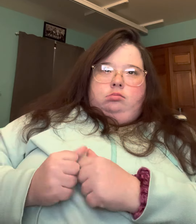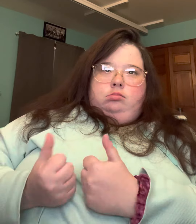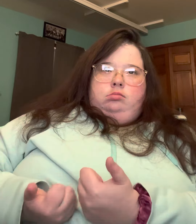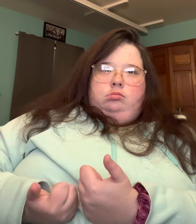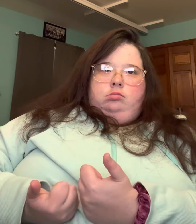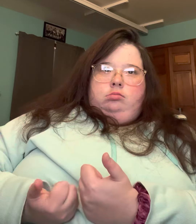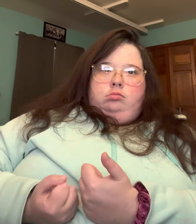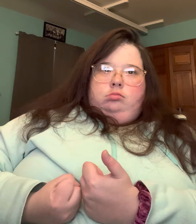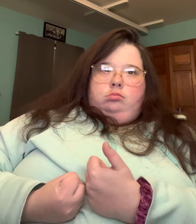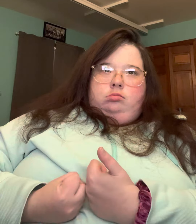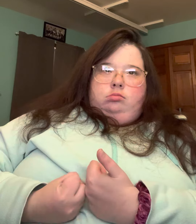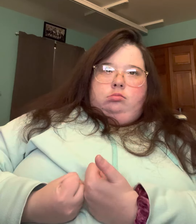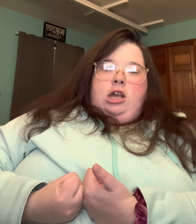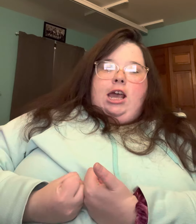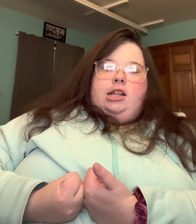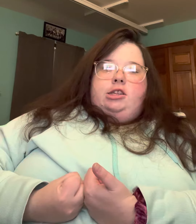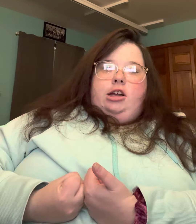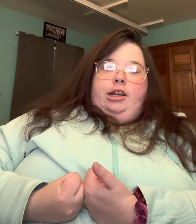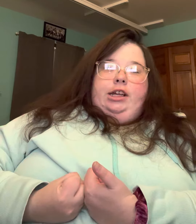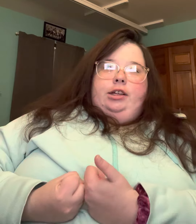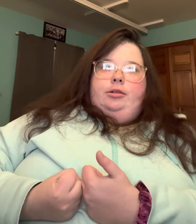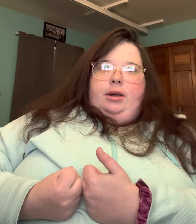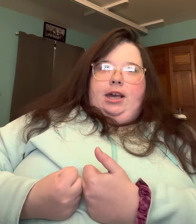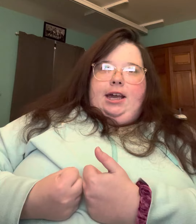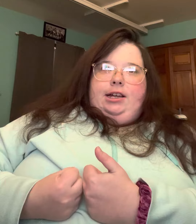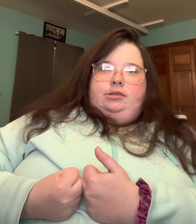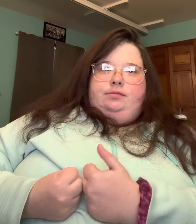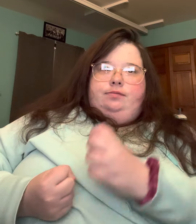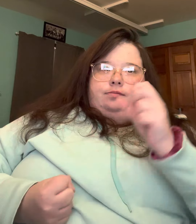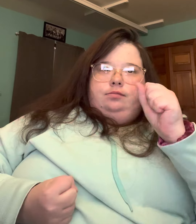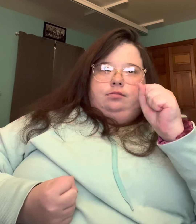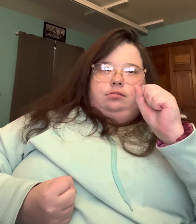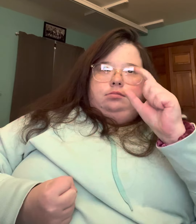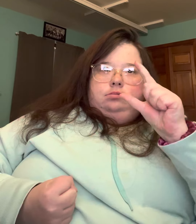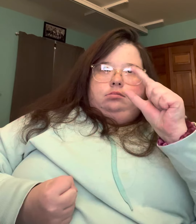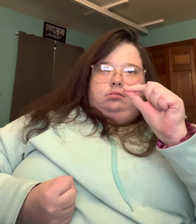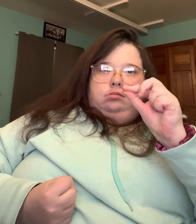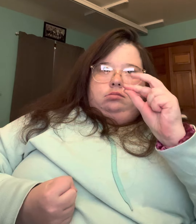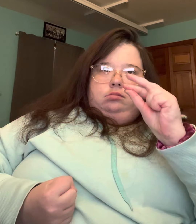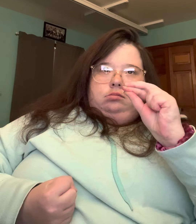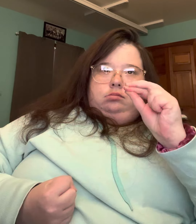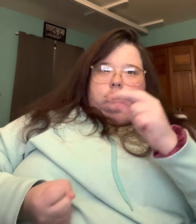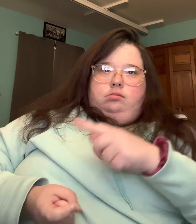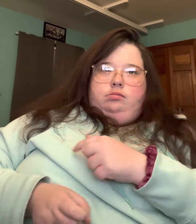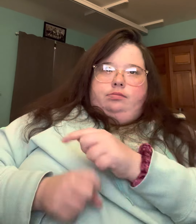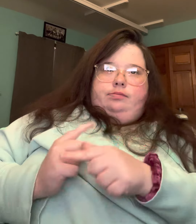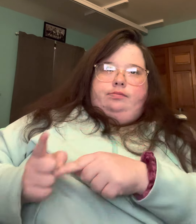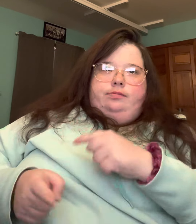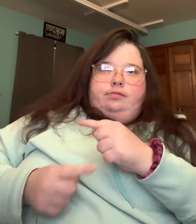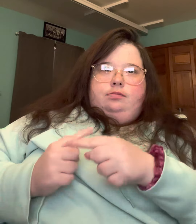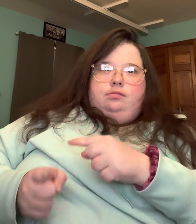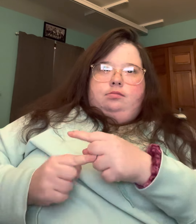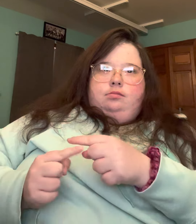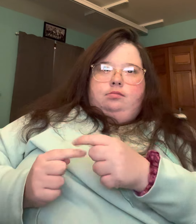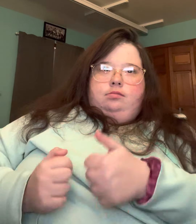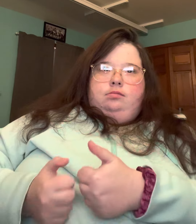how. And sorry, my cat. Car, sign